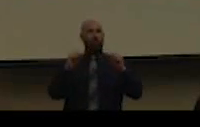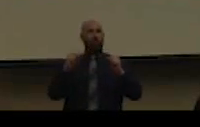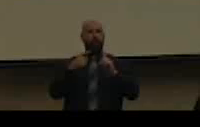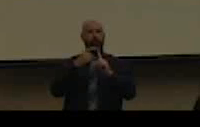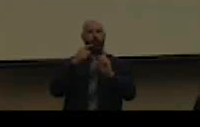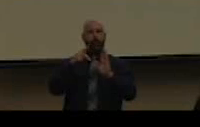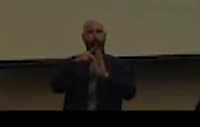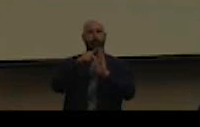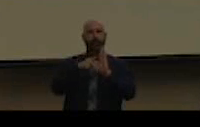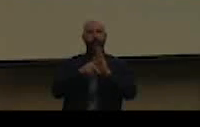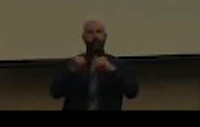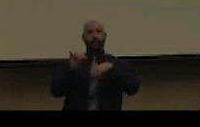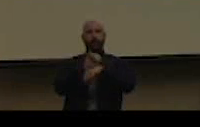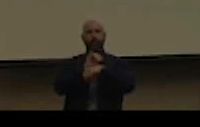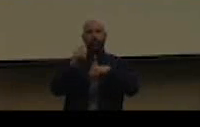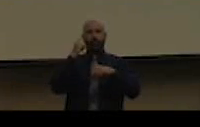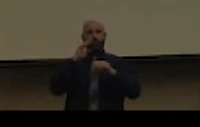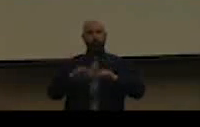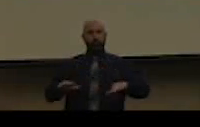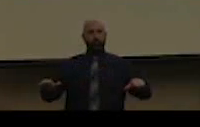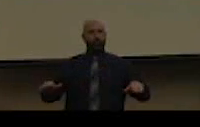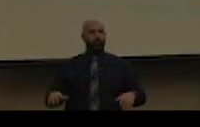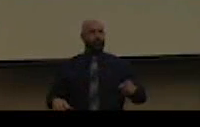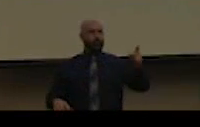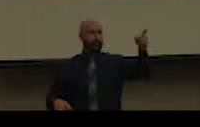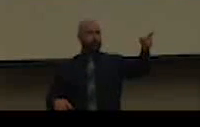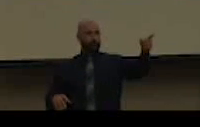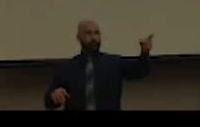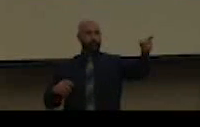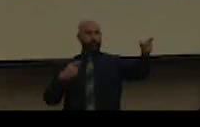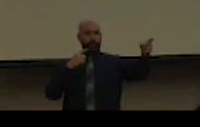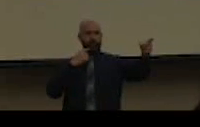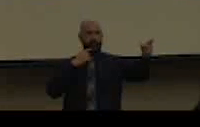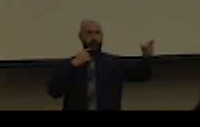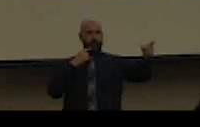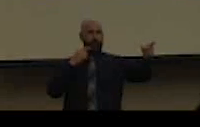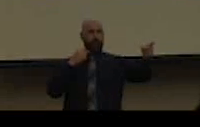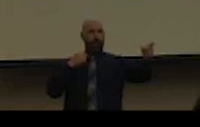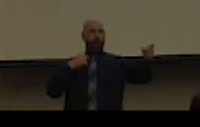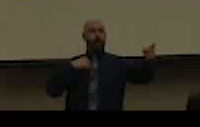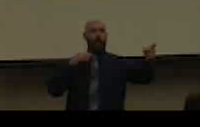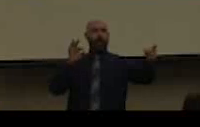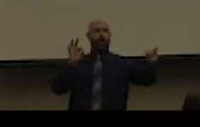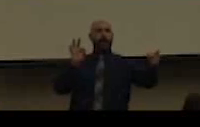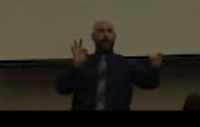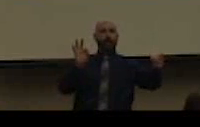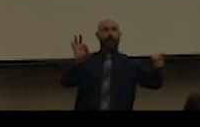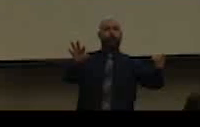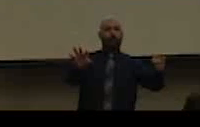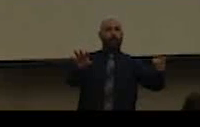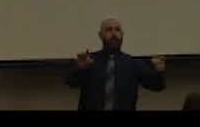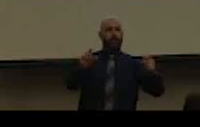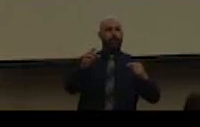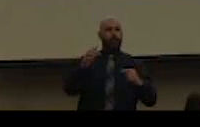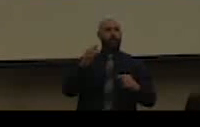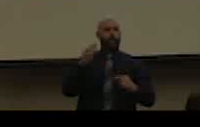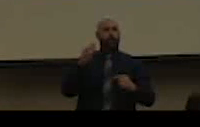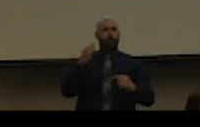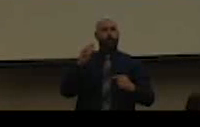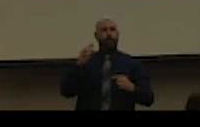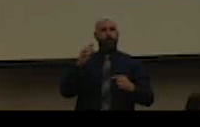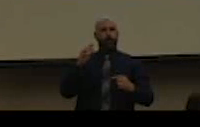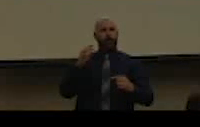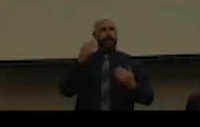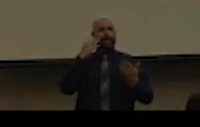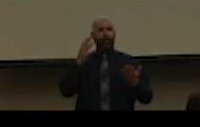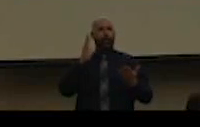Children. Thank you. I put that in just peremptorily without the notion of thinking I might find out. Of course, I do love to have the